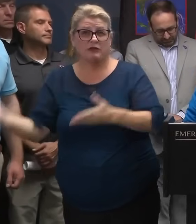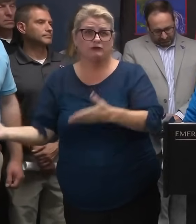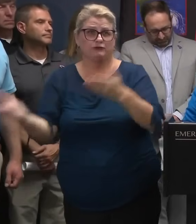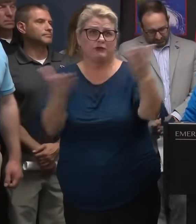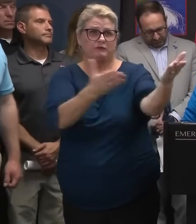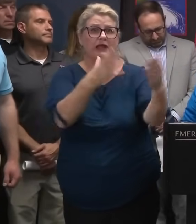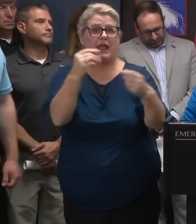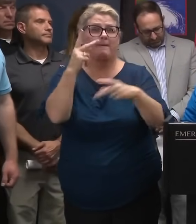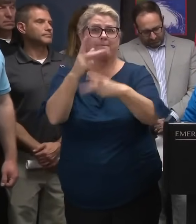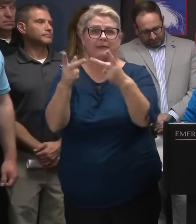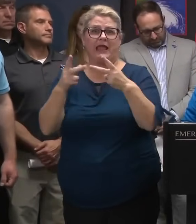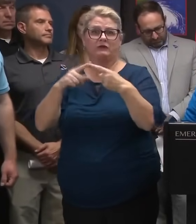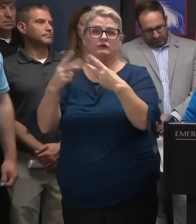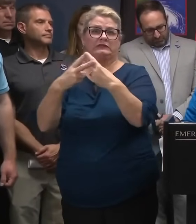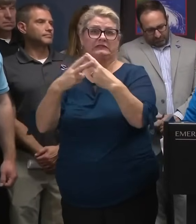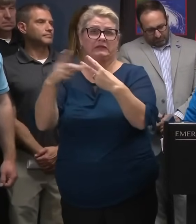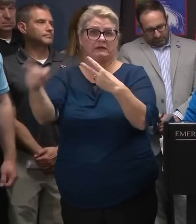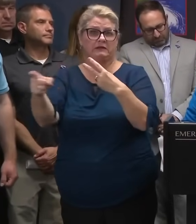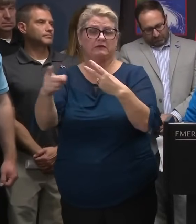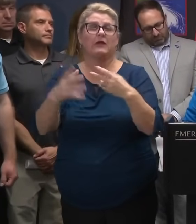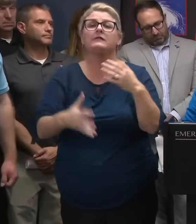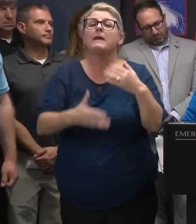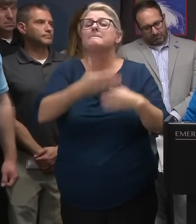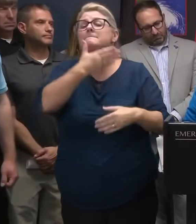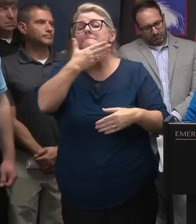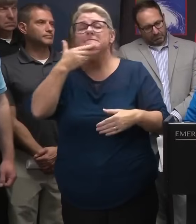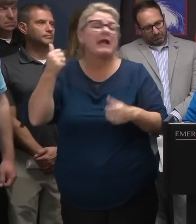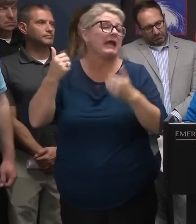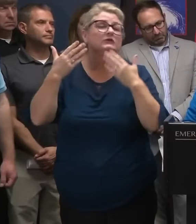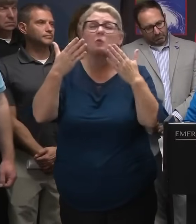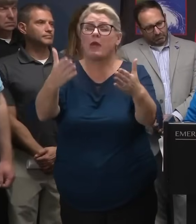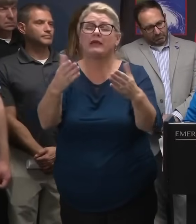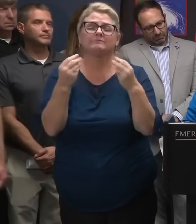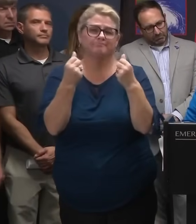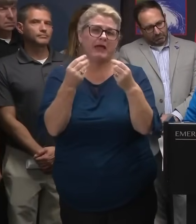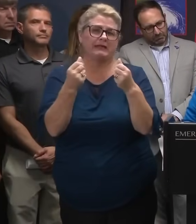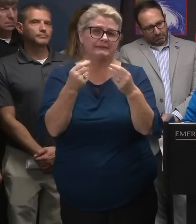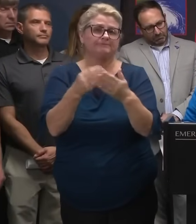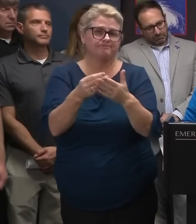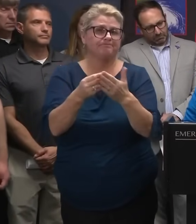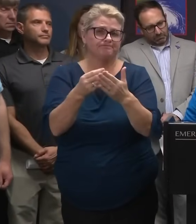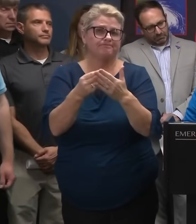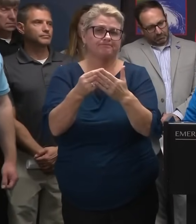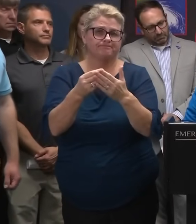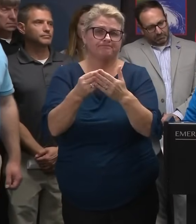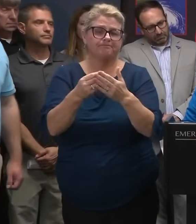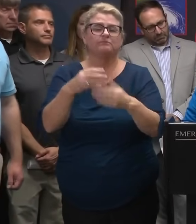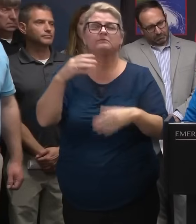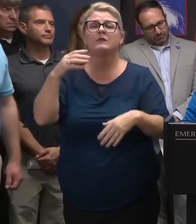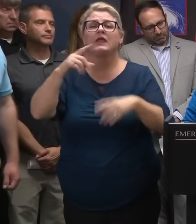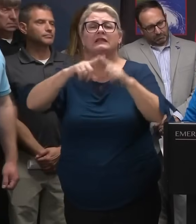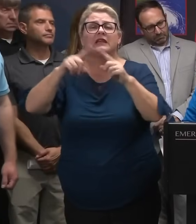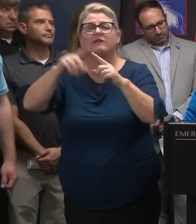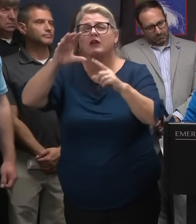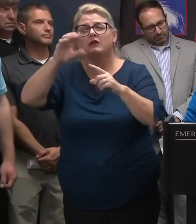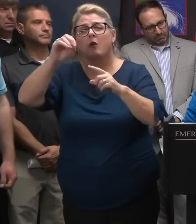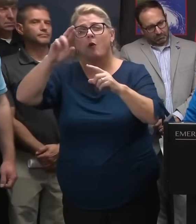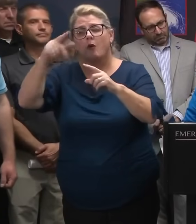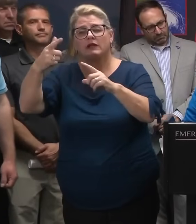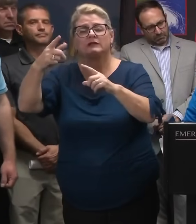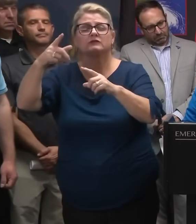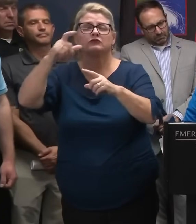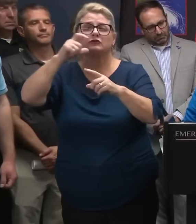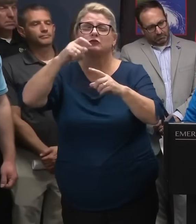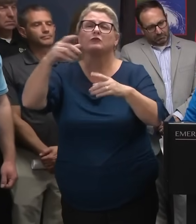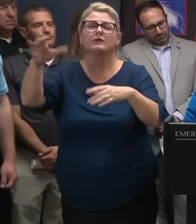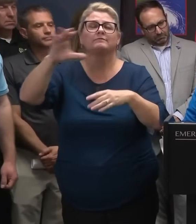warehousing, the most effective donation is usually a monetary donation. charitable organizations assisting South